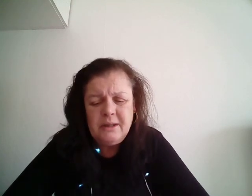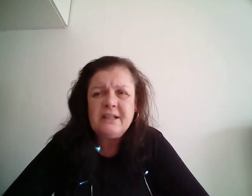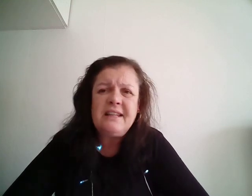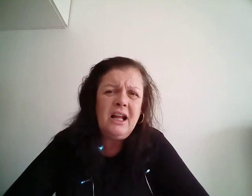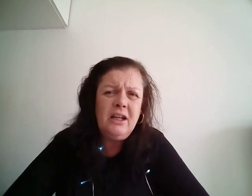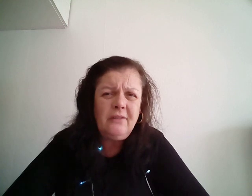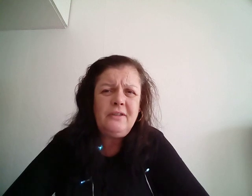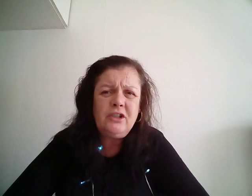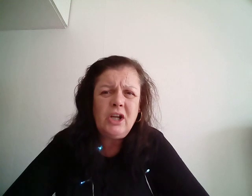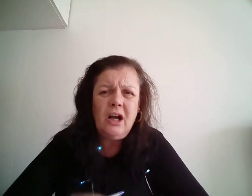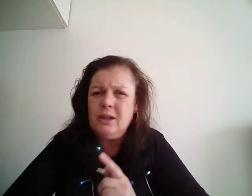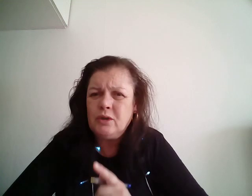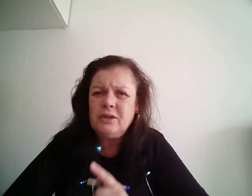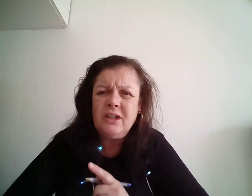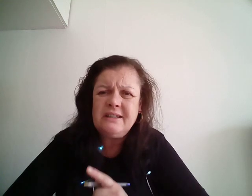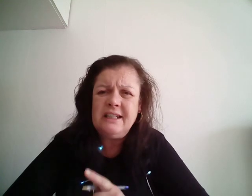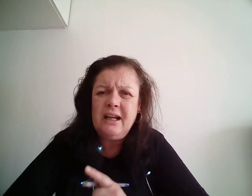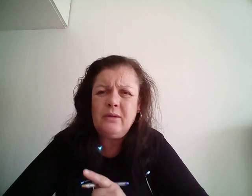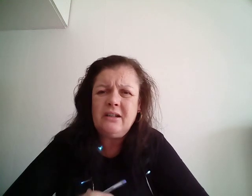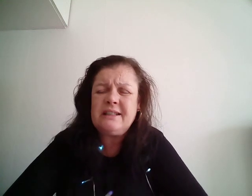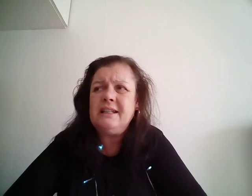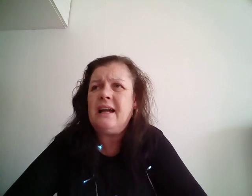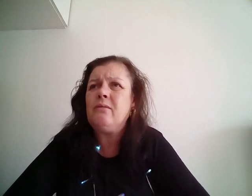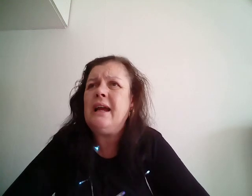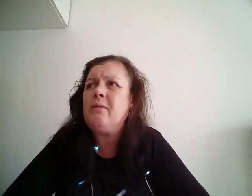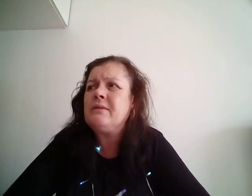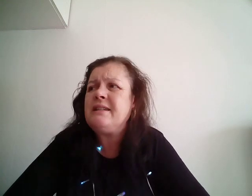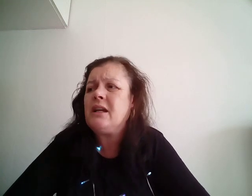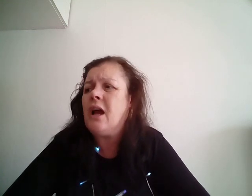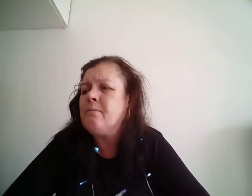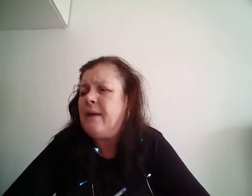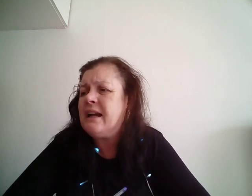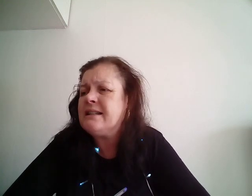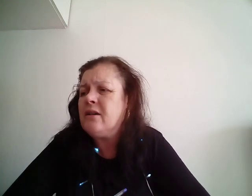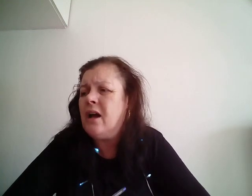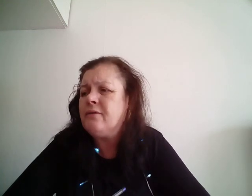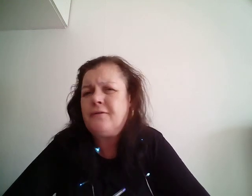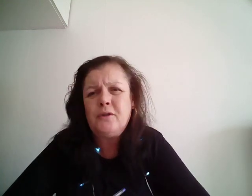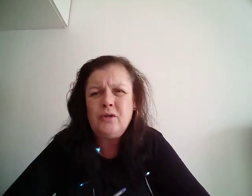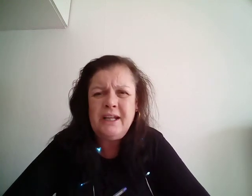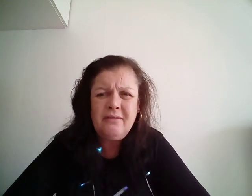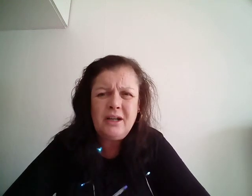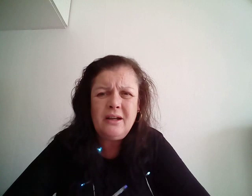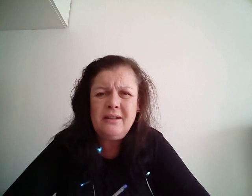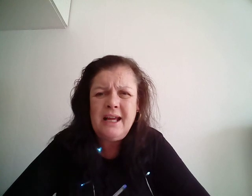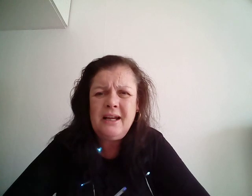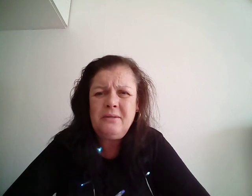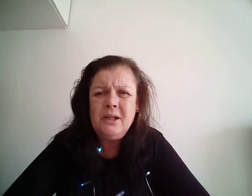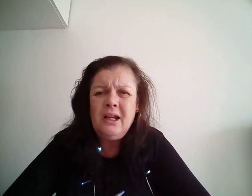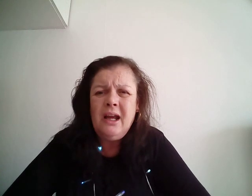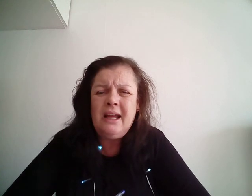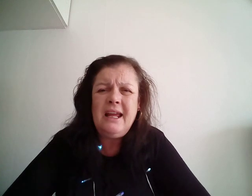because our lovely Charlie Ward, Not In That Way, Not In That Way, when was it going back? Is it over 4 years ago now? And he